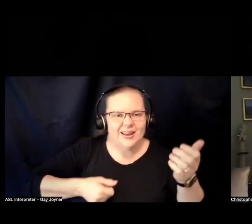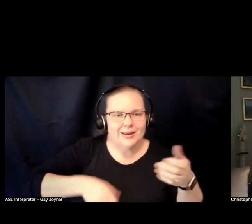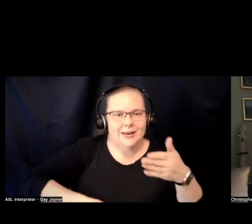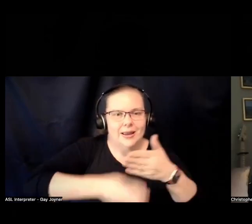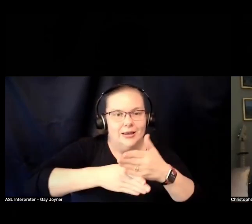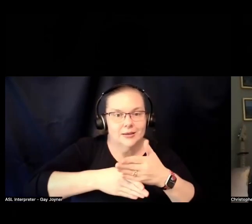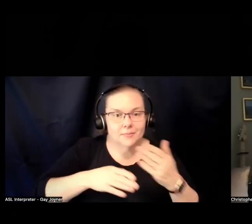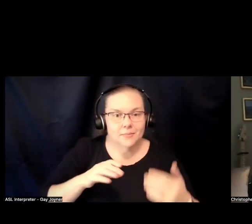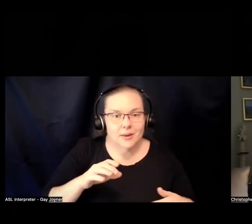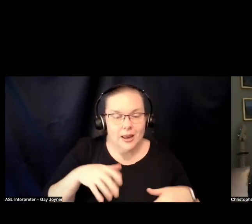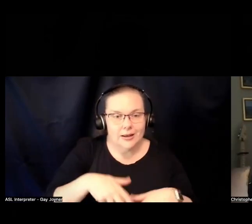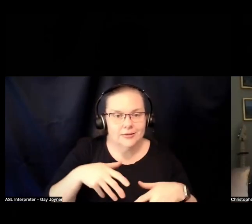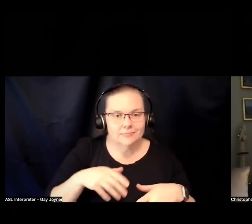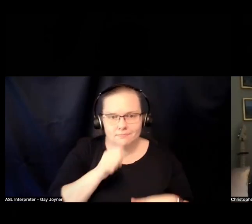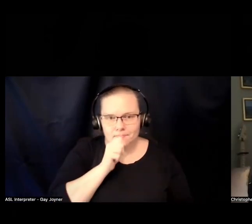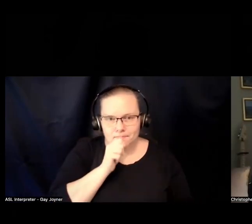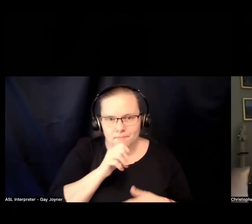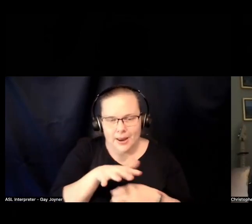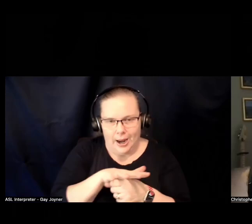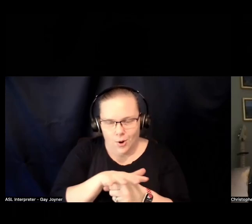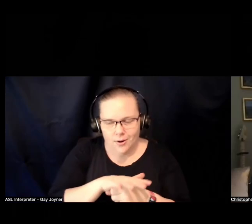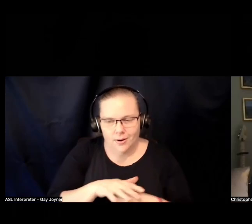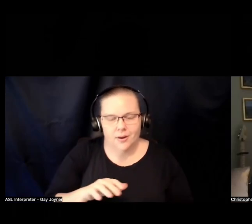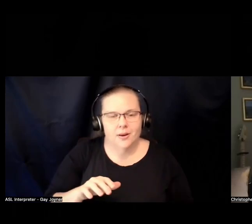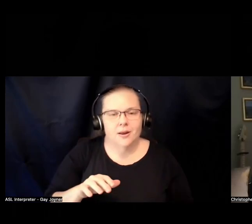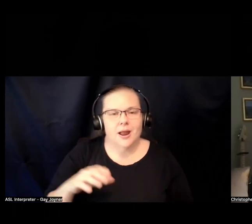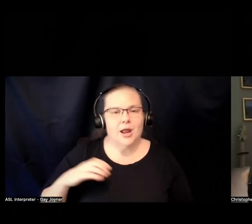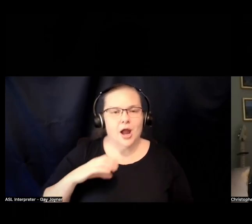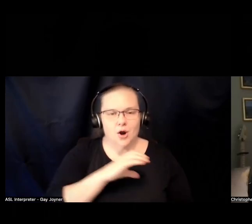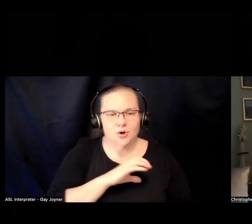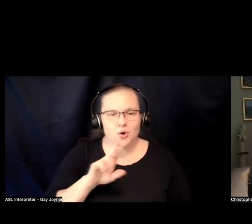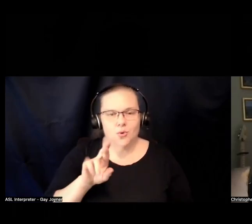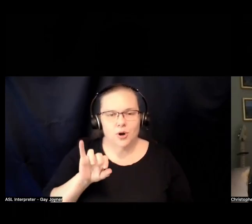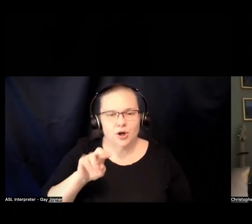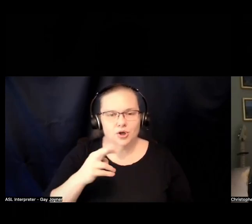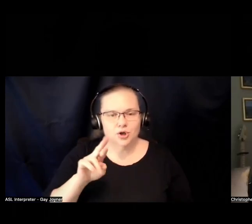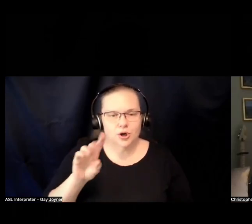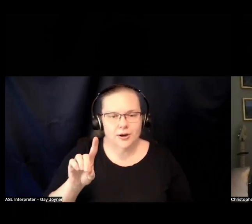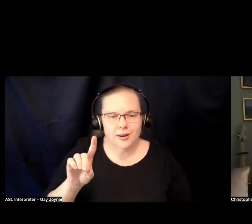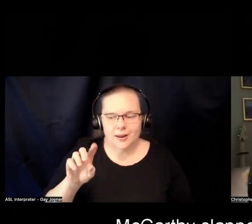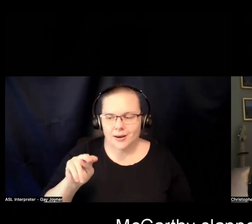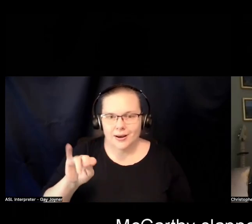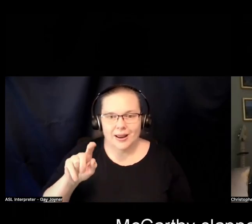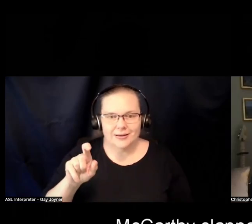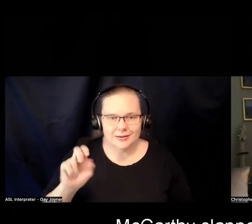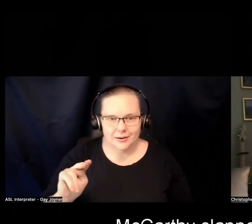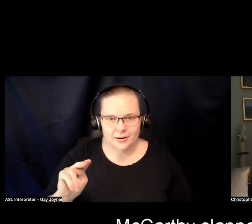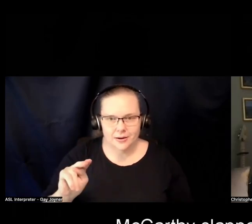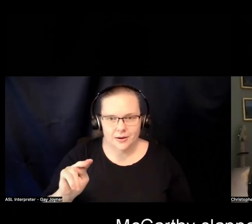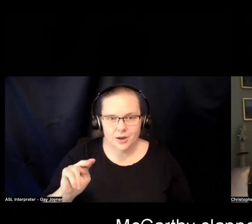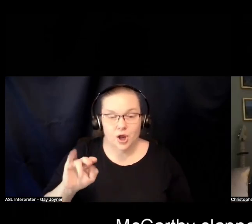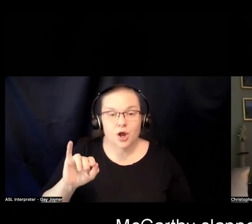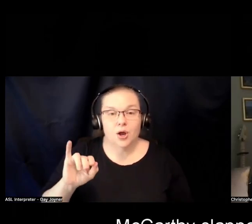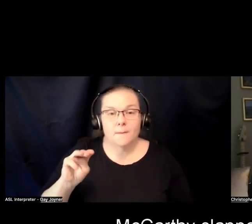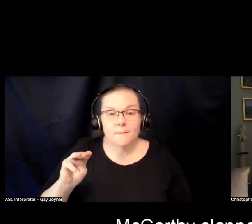knee. Just then, Congressman Richard Nixon, a fellow red baiter, walked in. McCarthy slapped